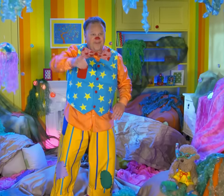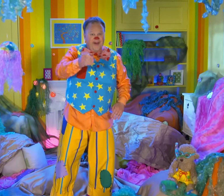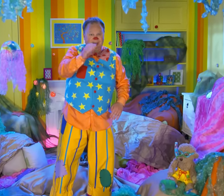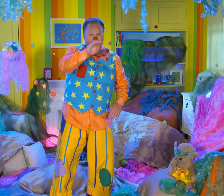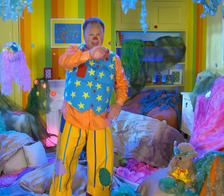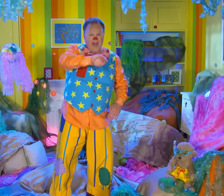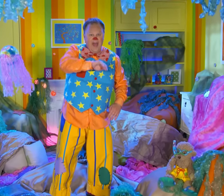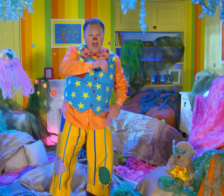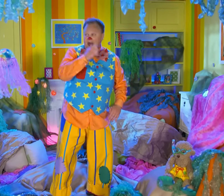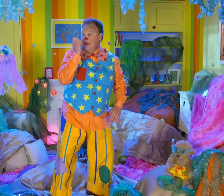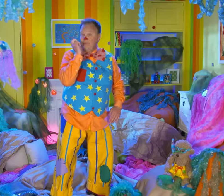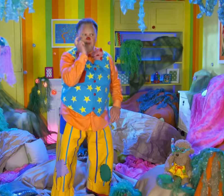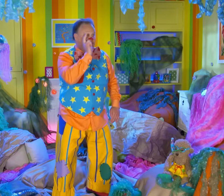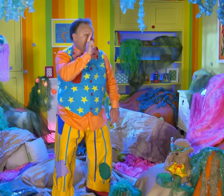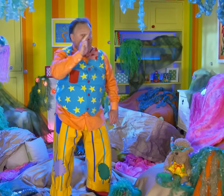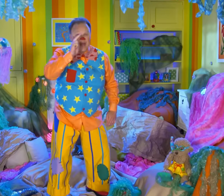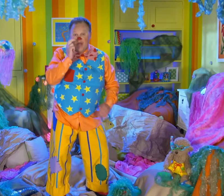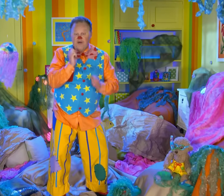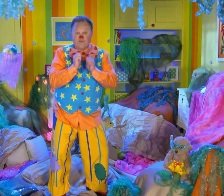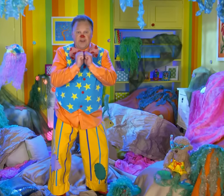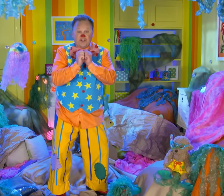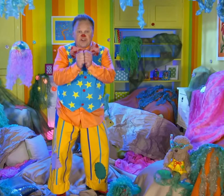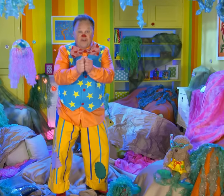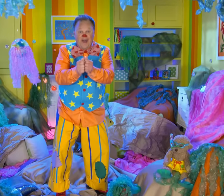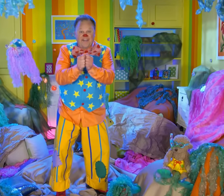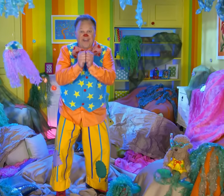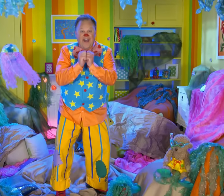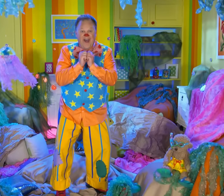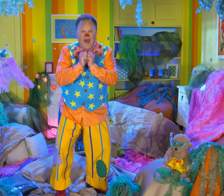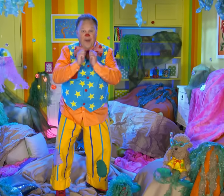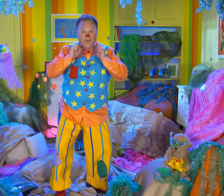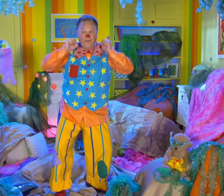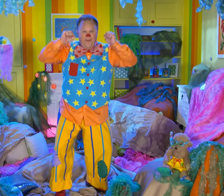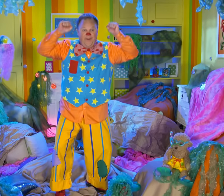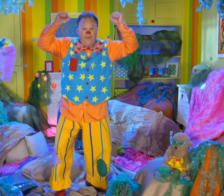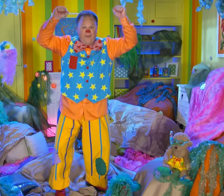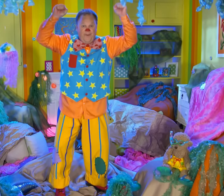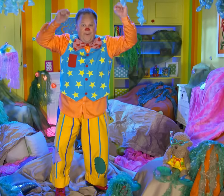water. I'm looking for treasure.